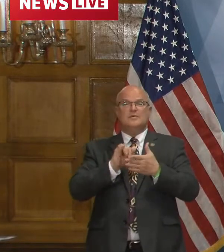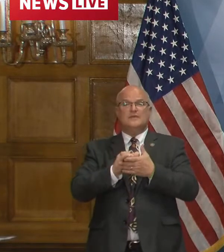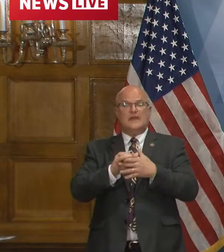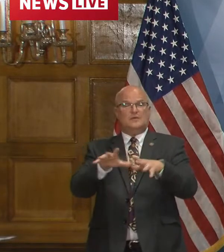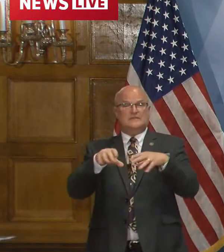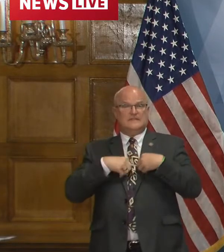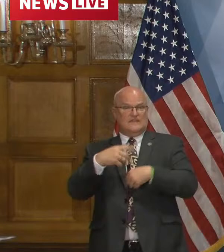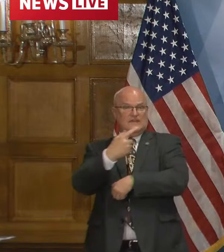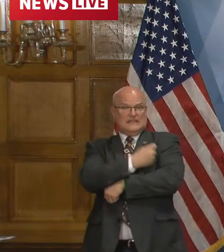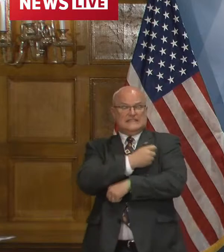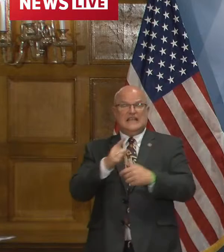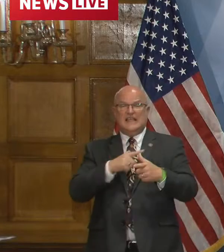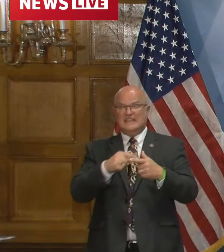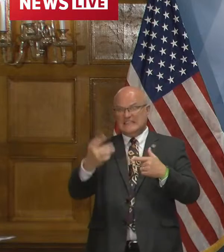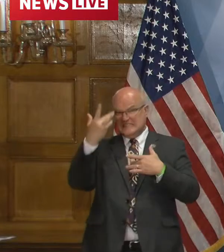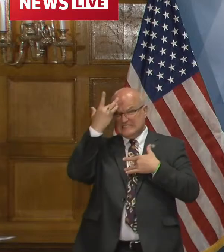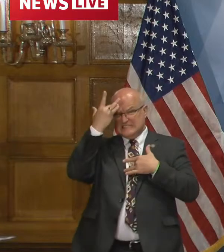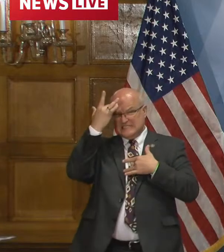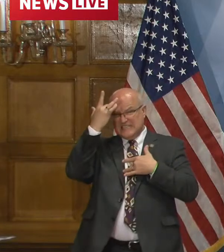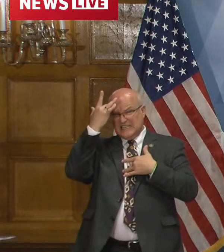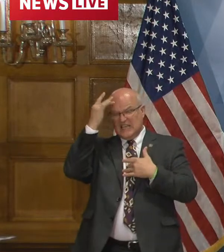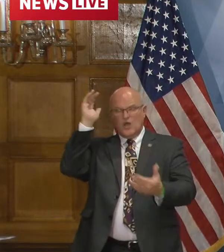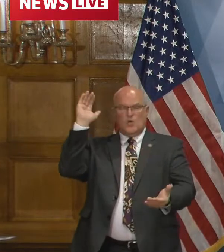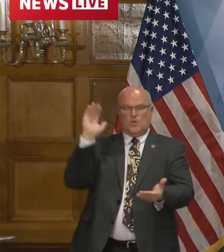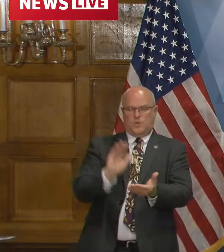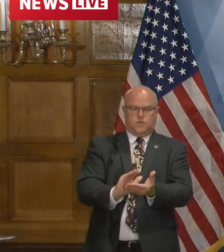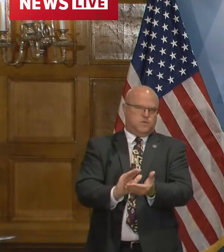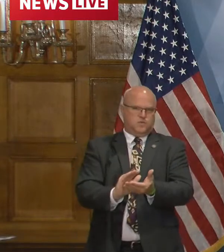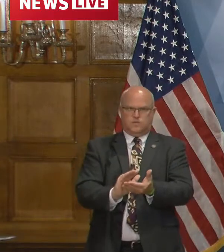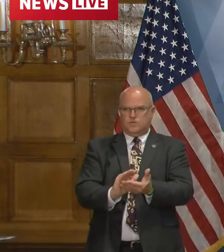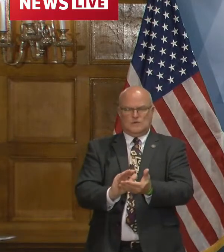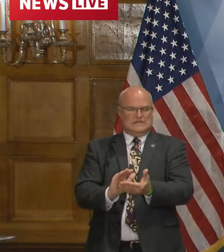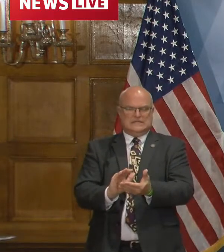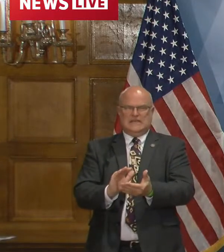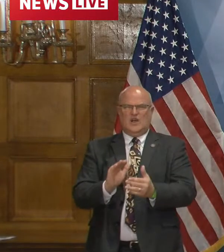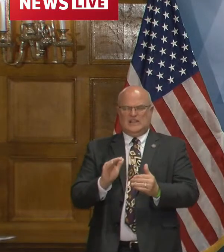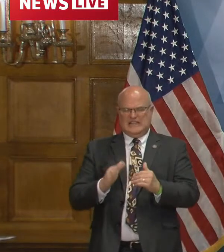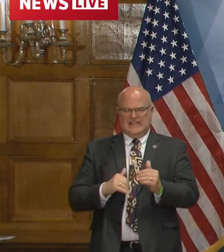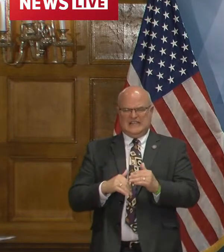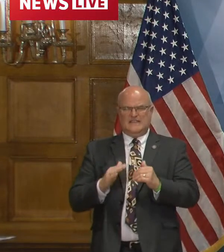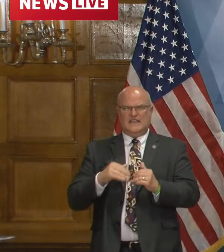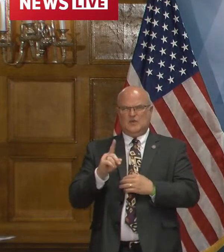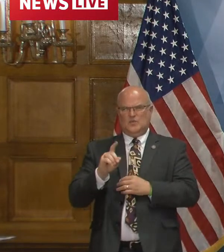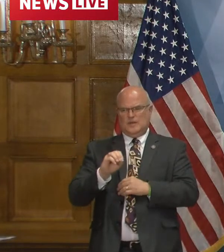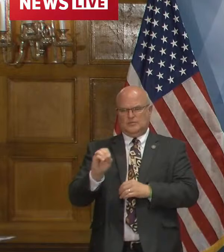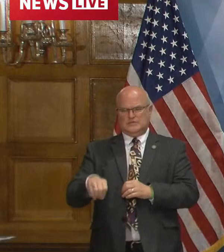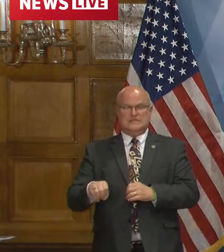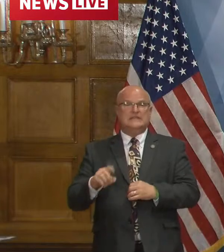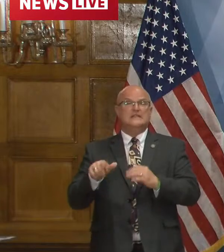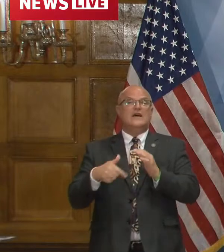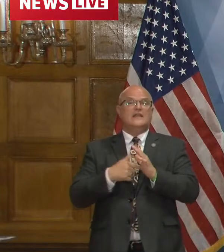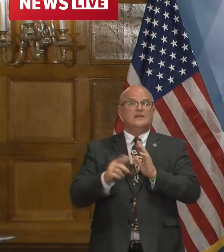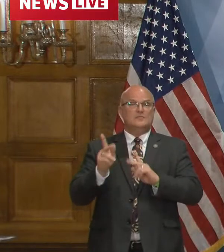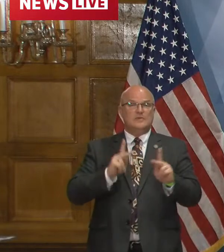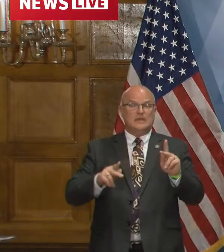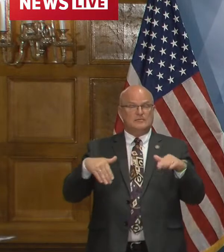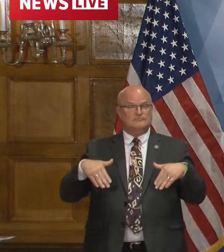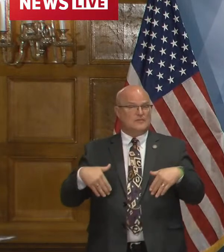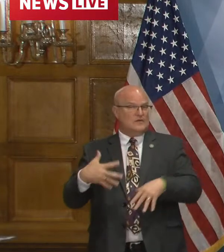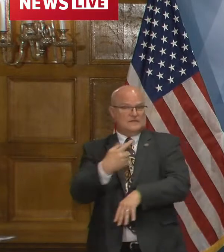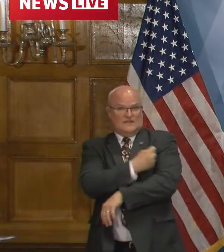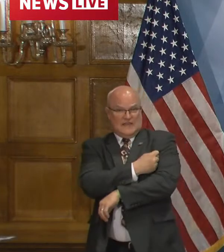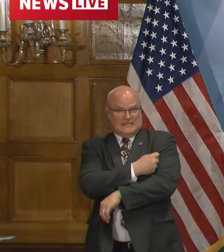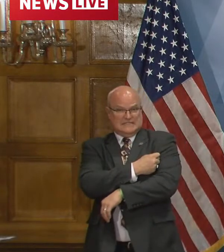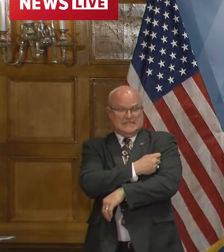that receive the vaccine and then get sick are exceedingly low. It's far, far less than 1%. So these are individuals that have not